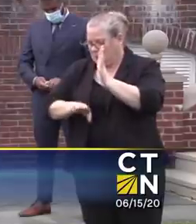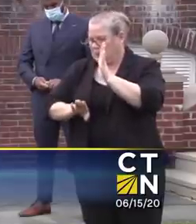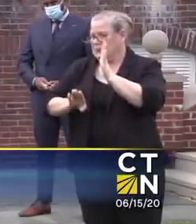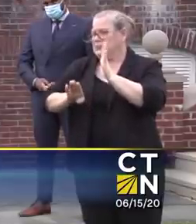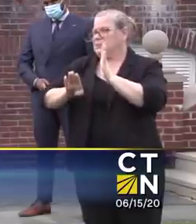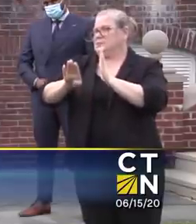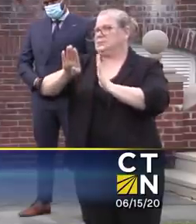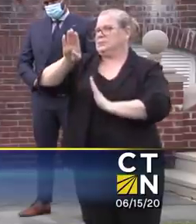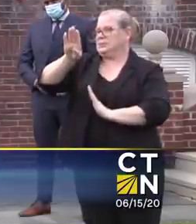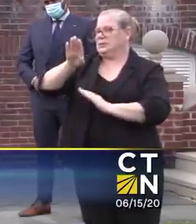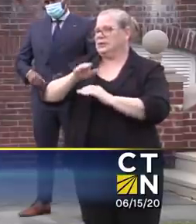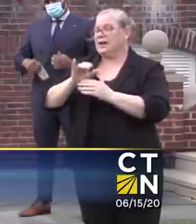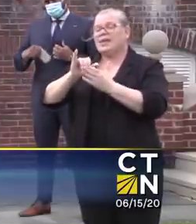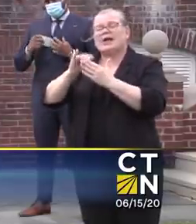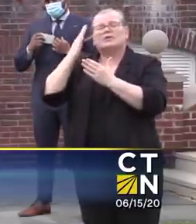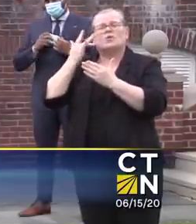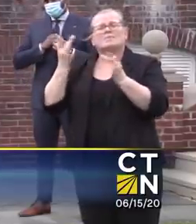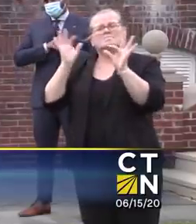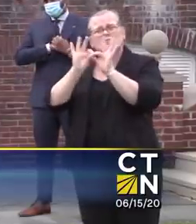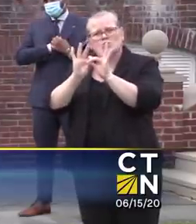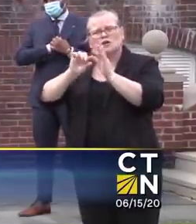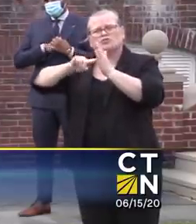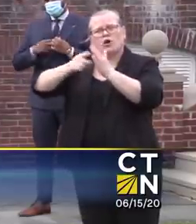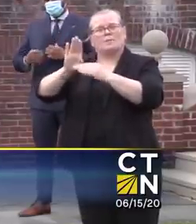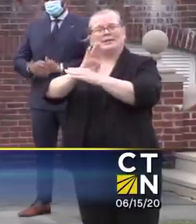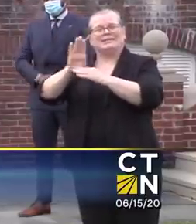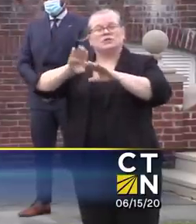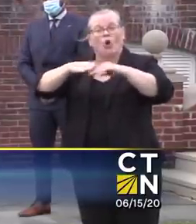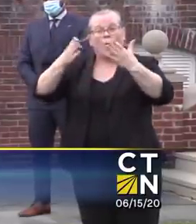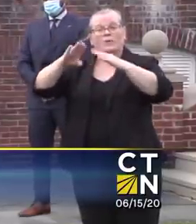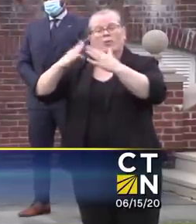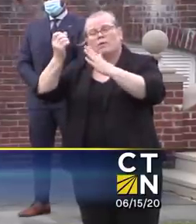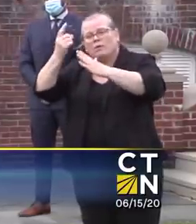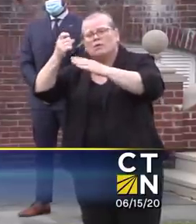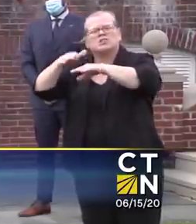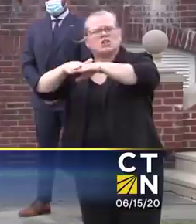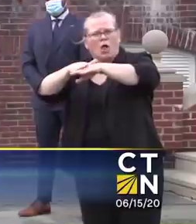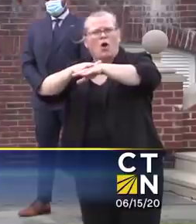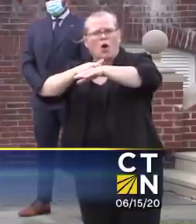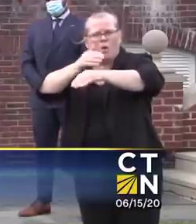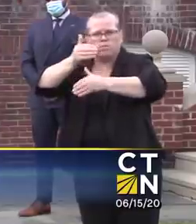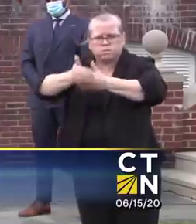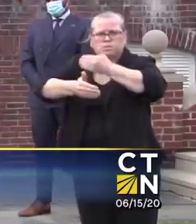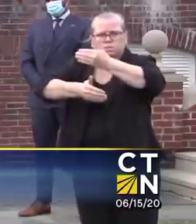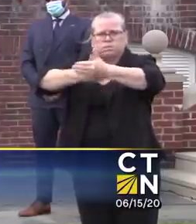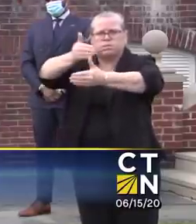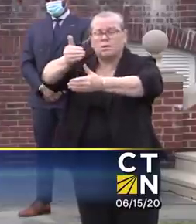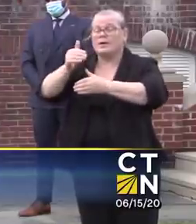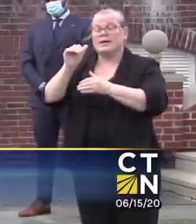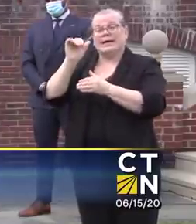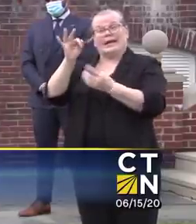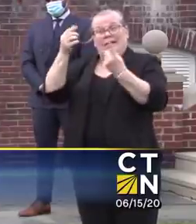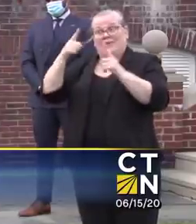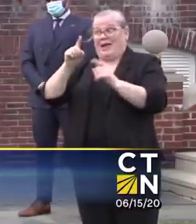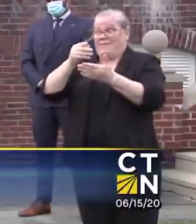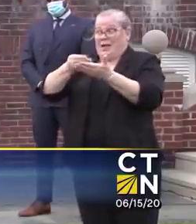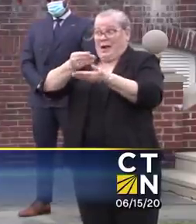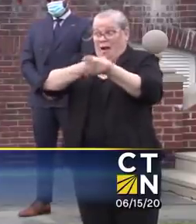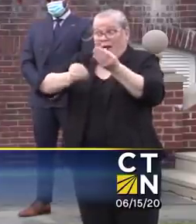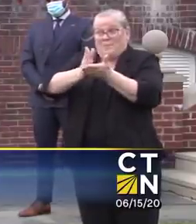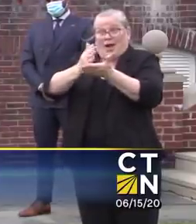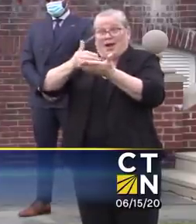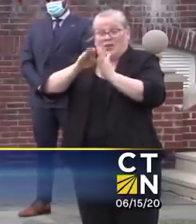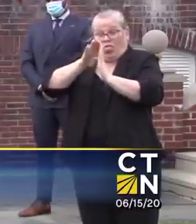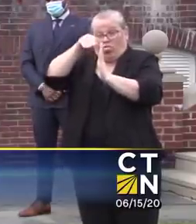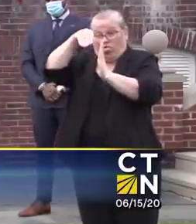away. If we don't, then we have other issues as regards our budget. We're better shaped than all of our peers, but then we'll